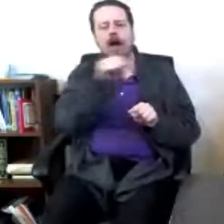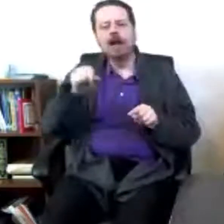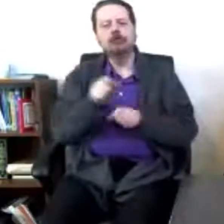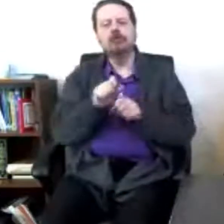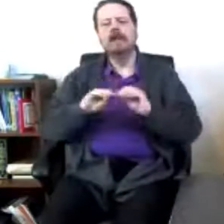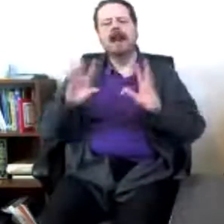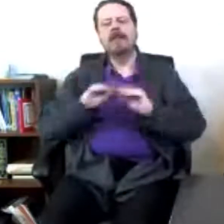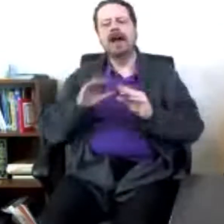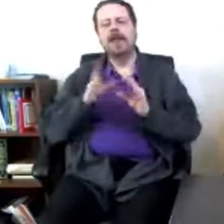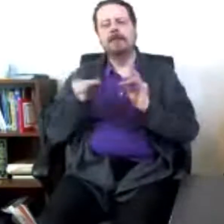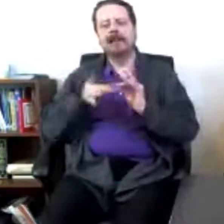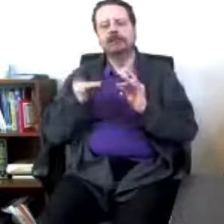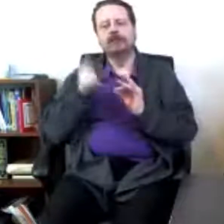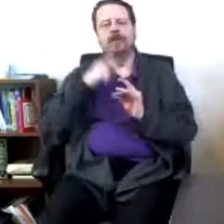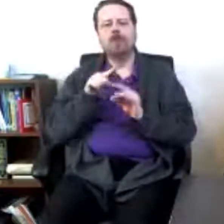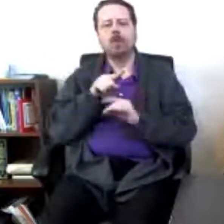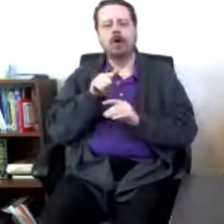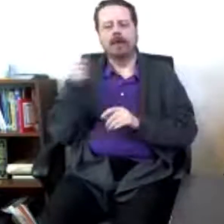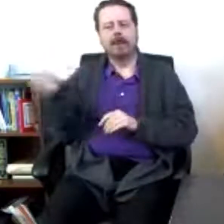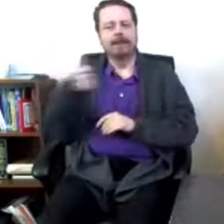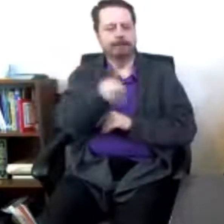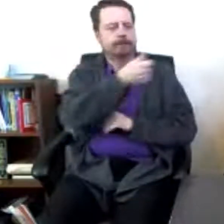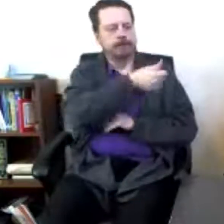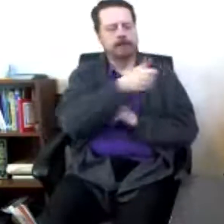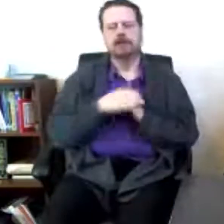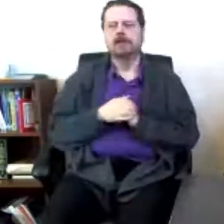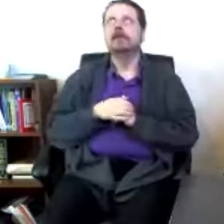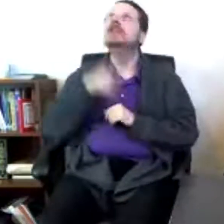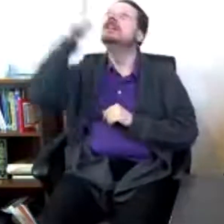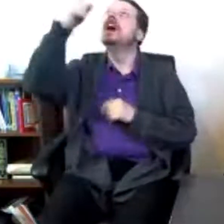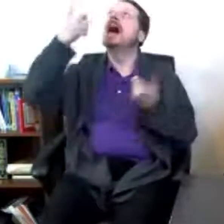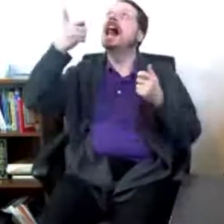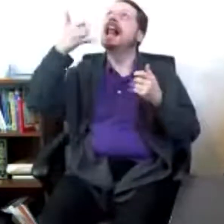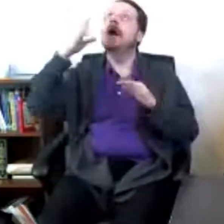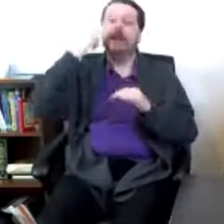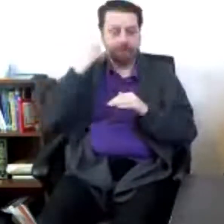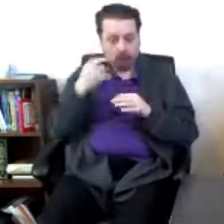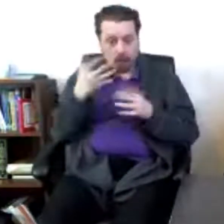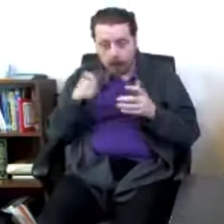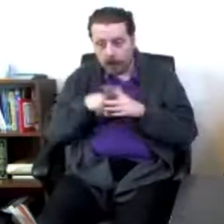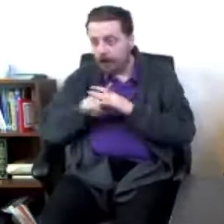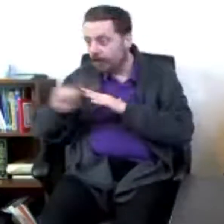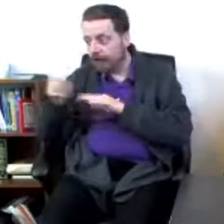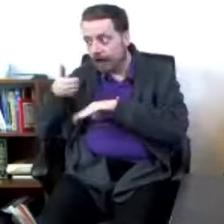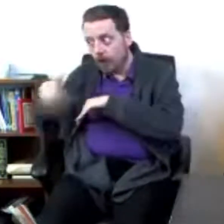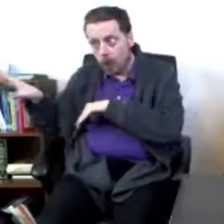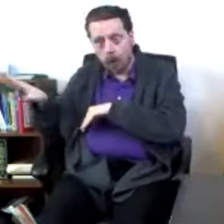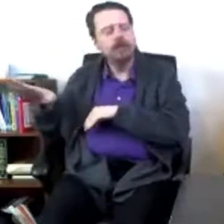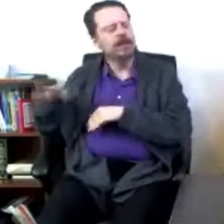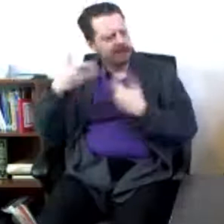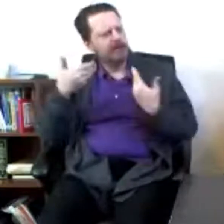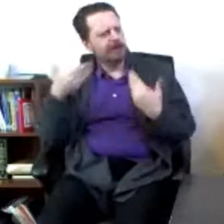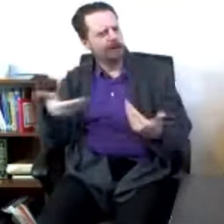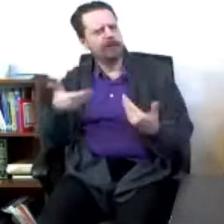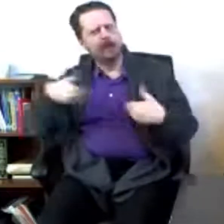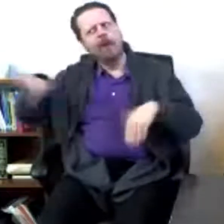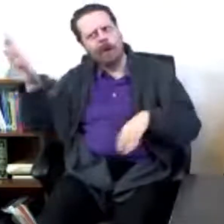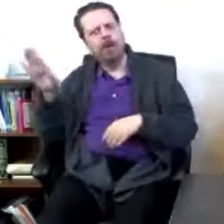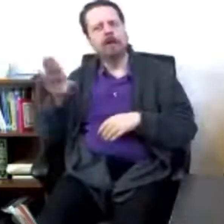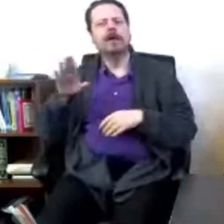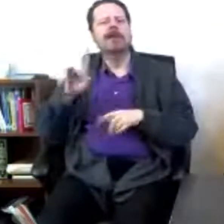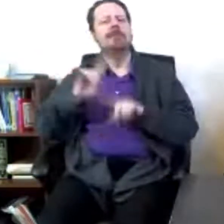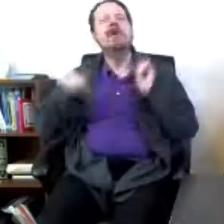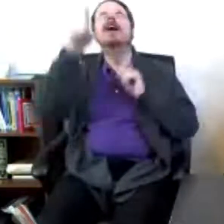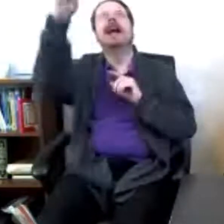So Allah would let go astray whom he wills, and he would guide whom he wills. Very important principle